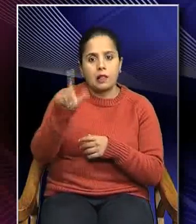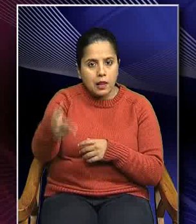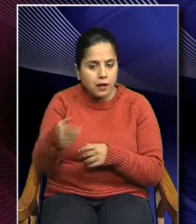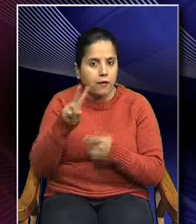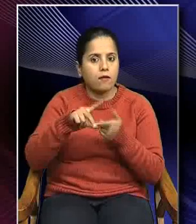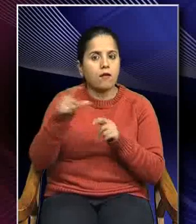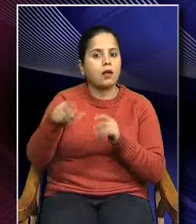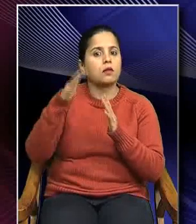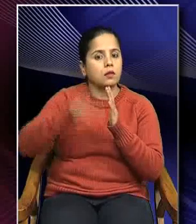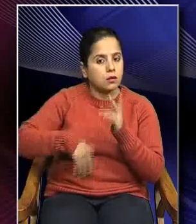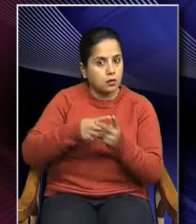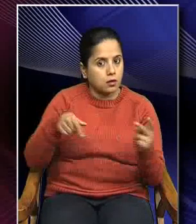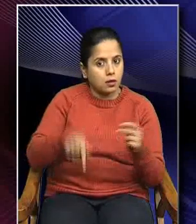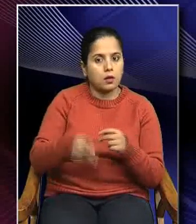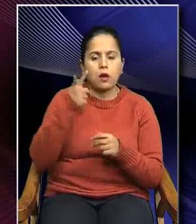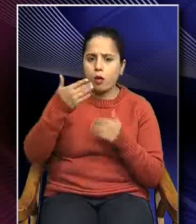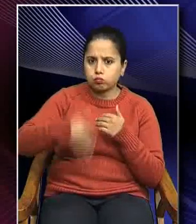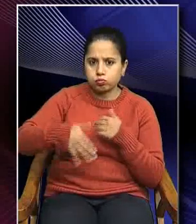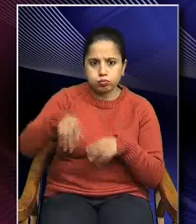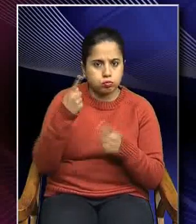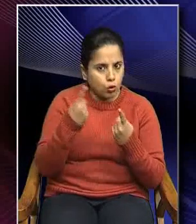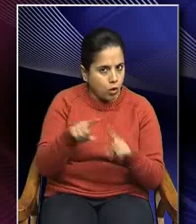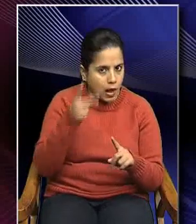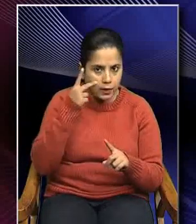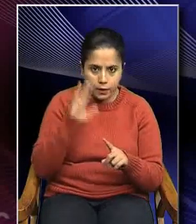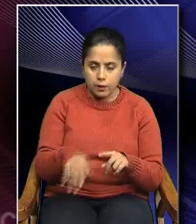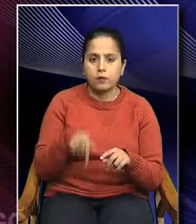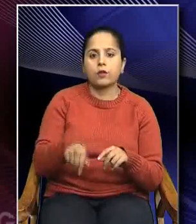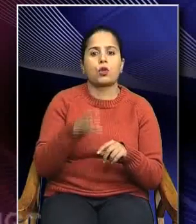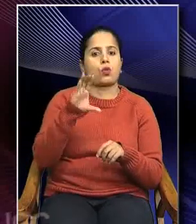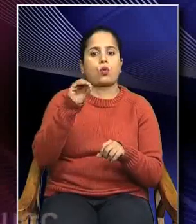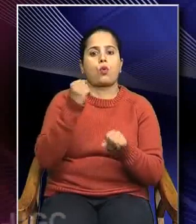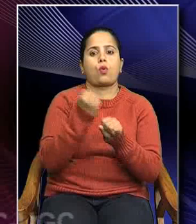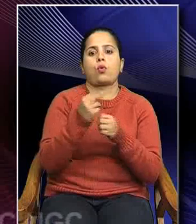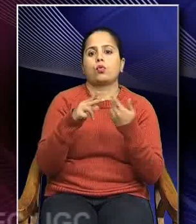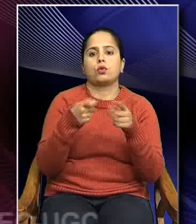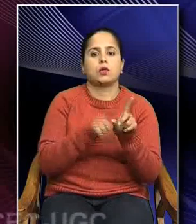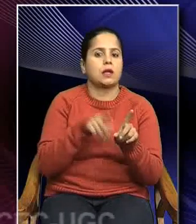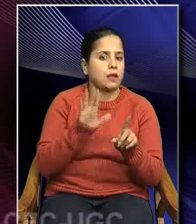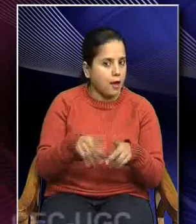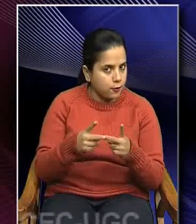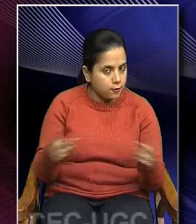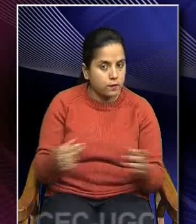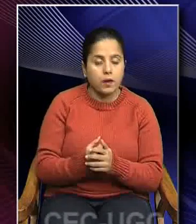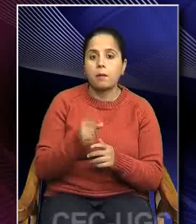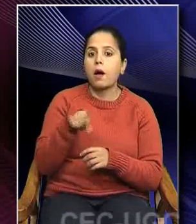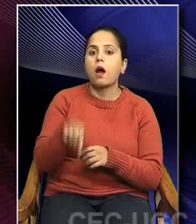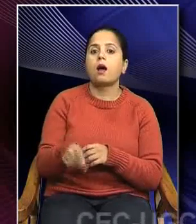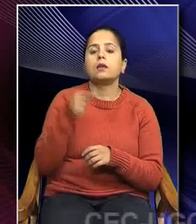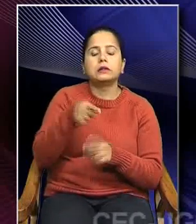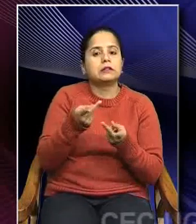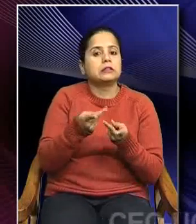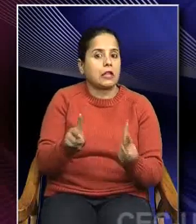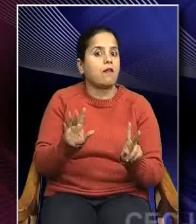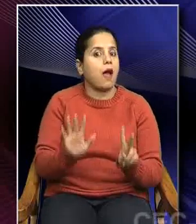texts. There is fair degree of continuity, there is fair degree of cogency between the two, but it appears distinct,